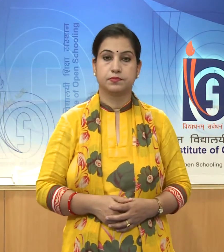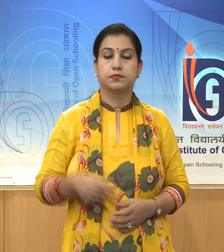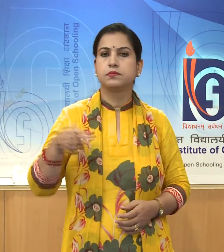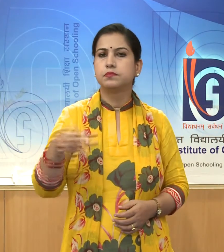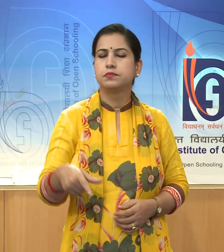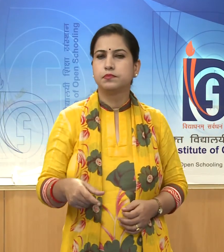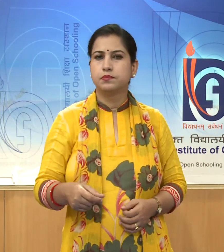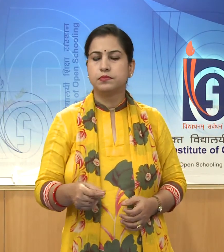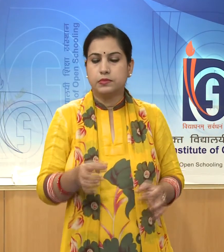was an extension